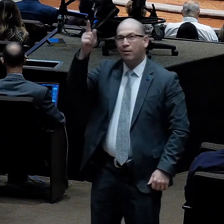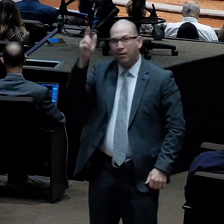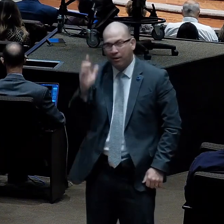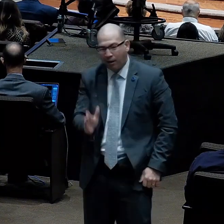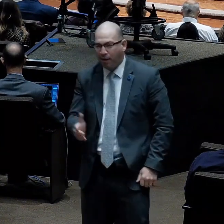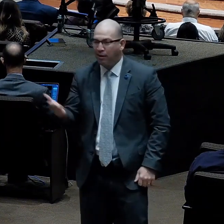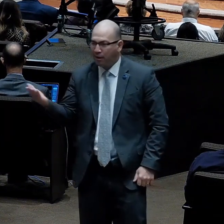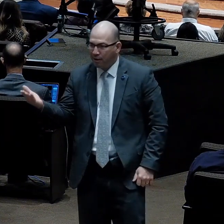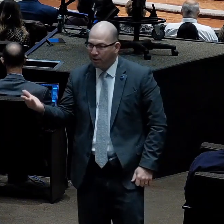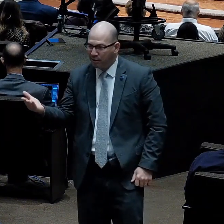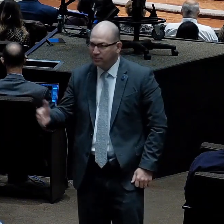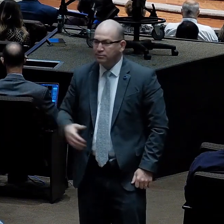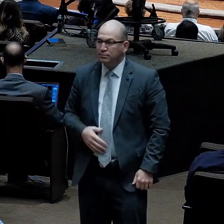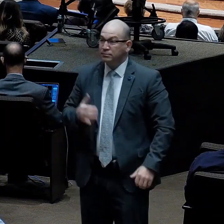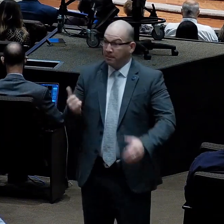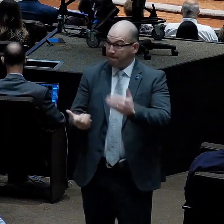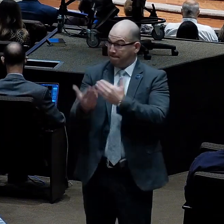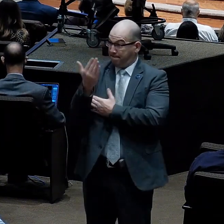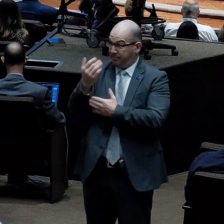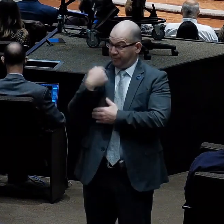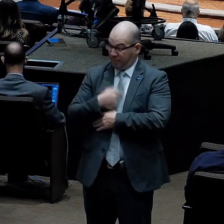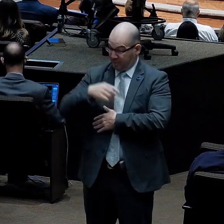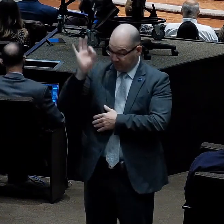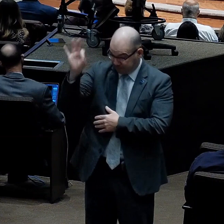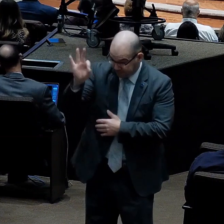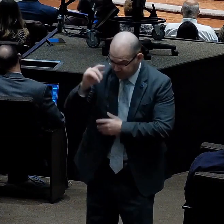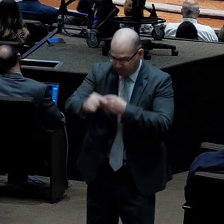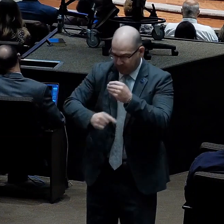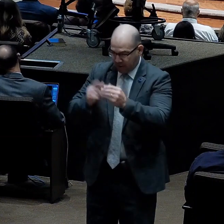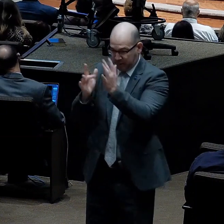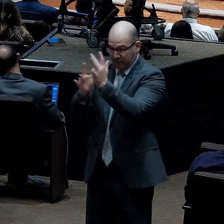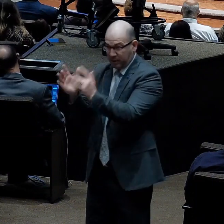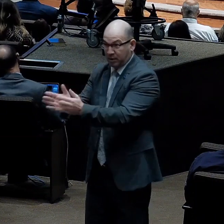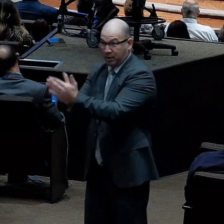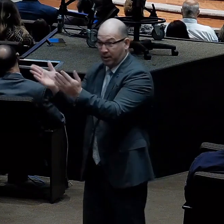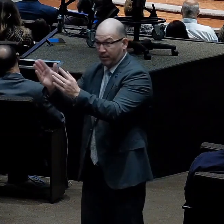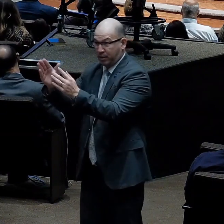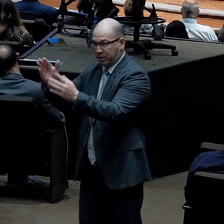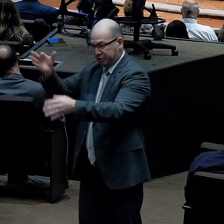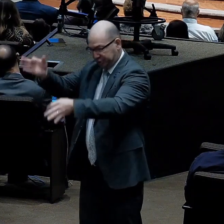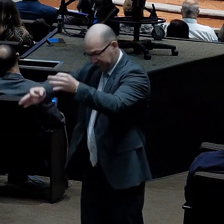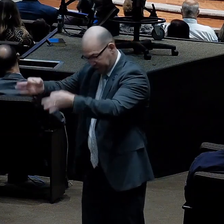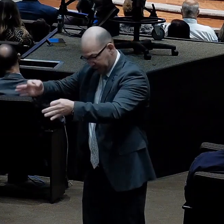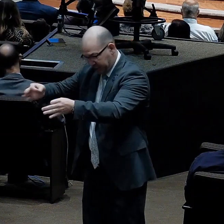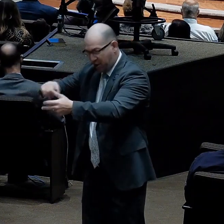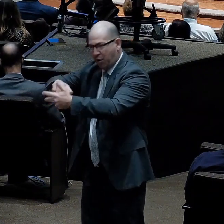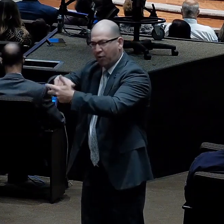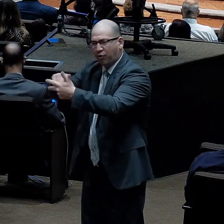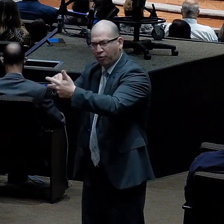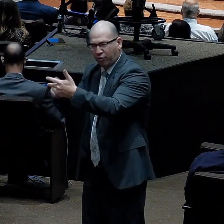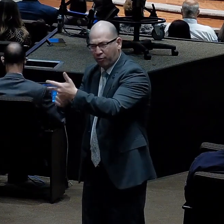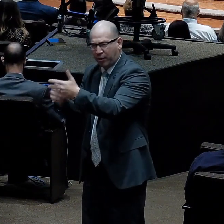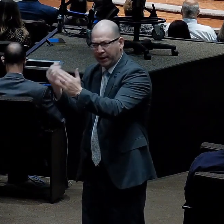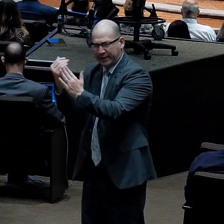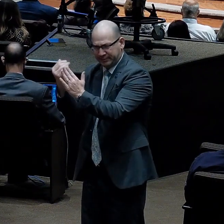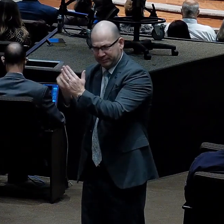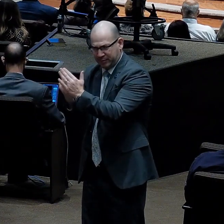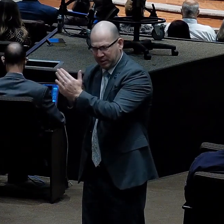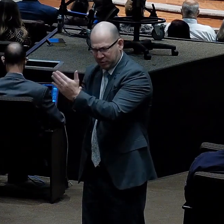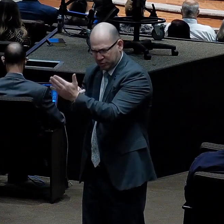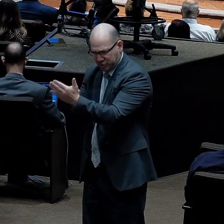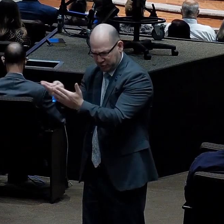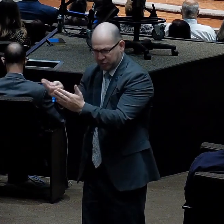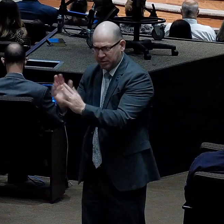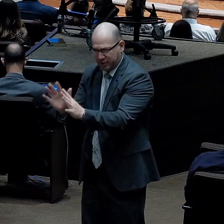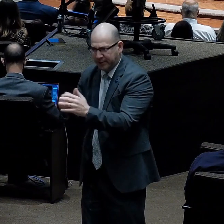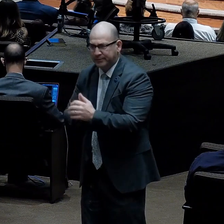we began speaking about scriptural justice, we gave three overarching preliminary considerations. We said,